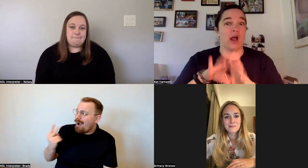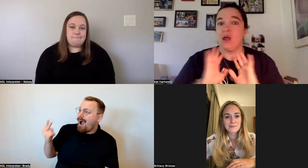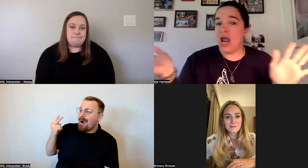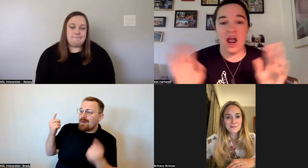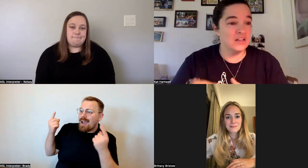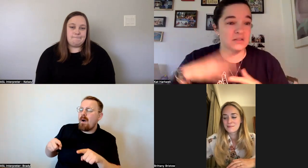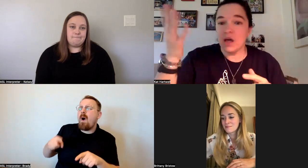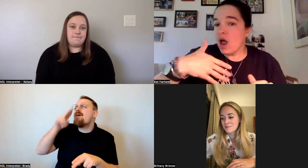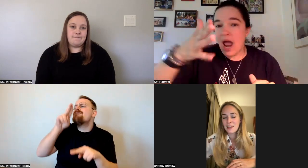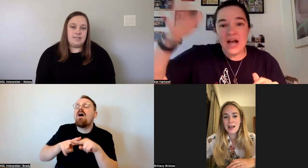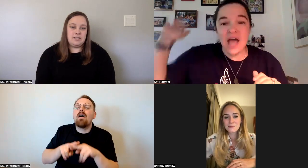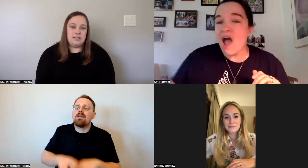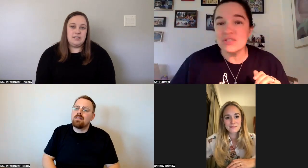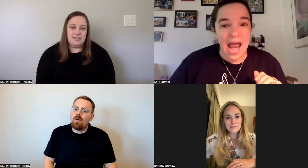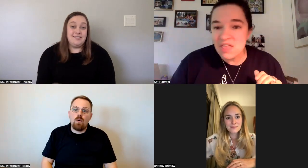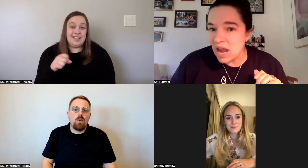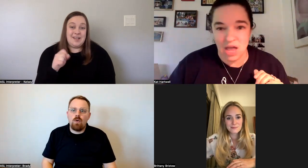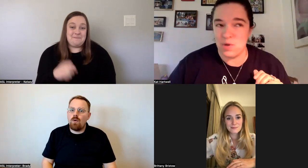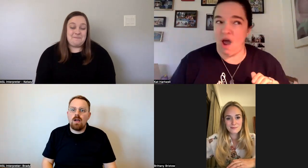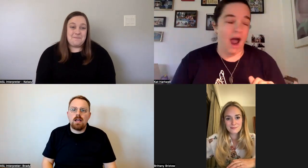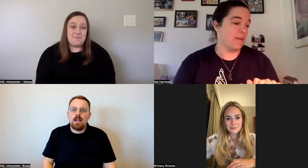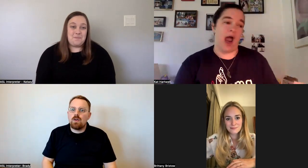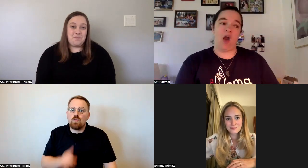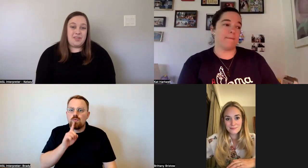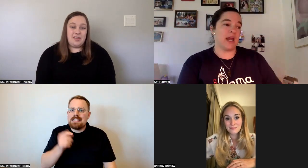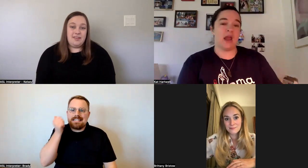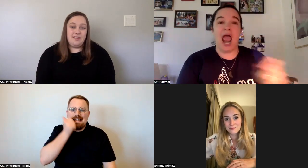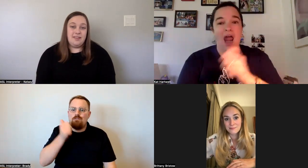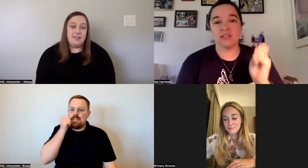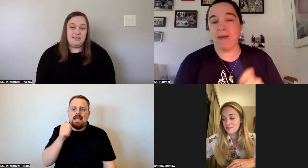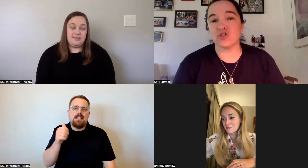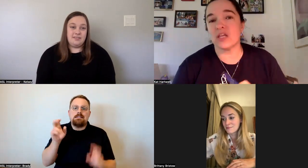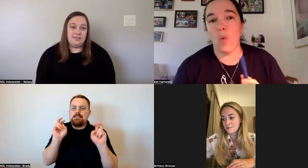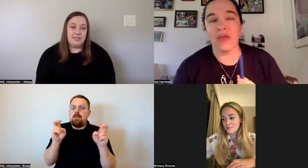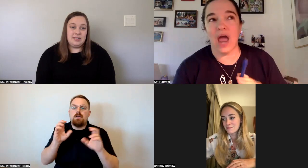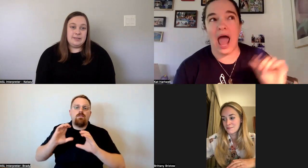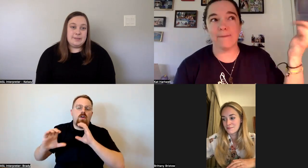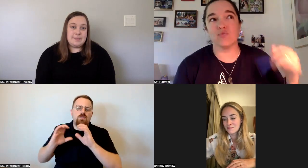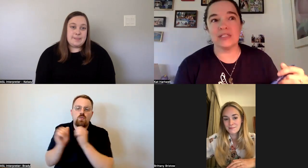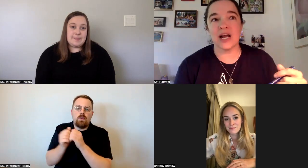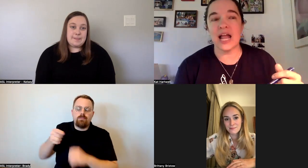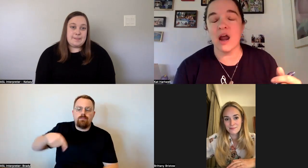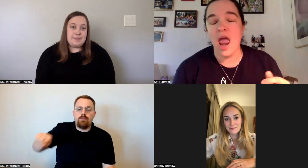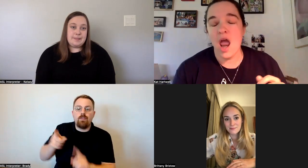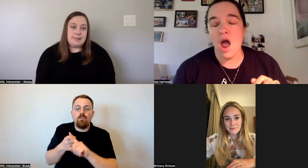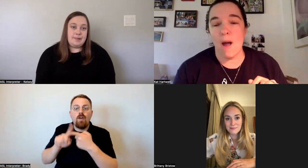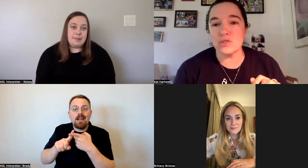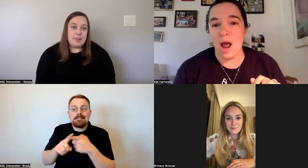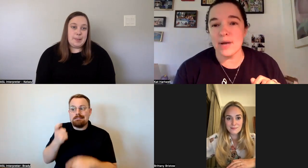yeah. We're like, it's the everyday thing that we talk about. I mean, and especially the one that happened, we're